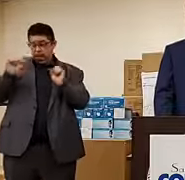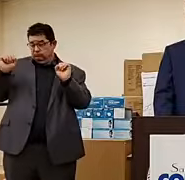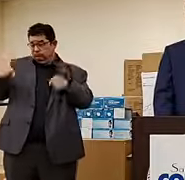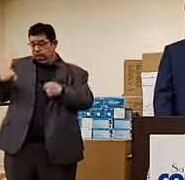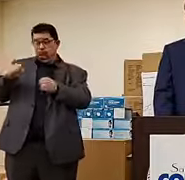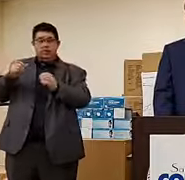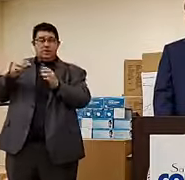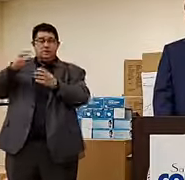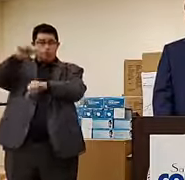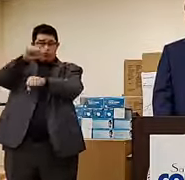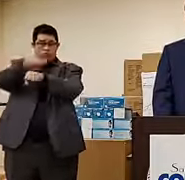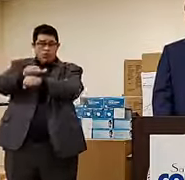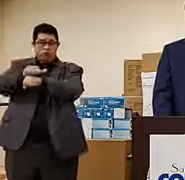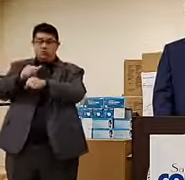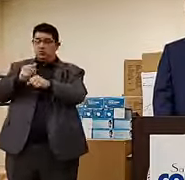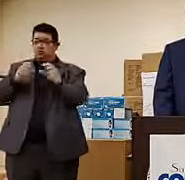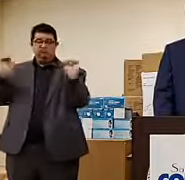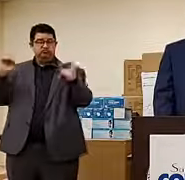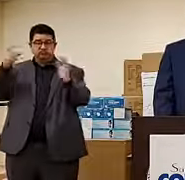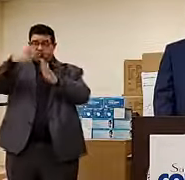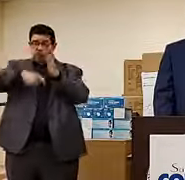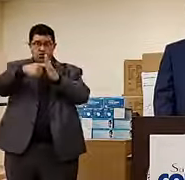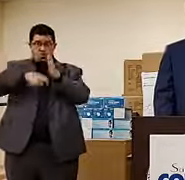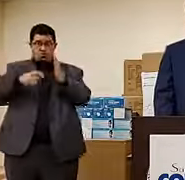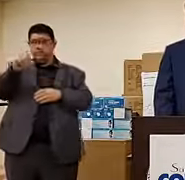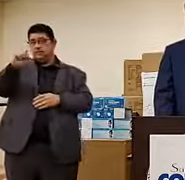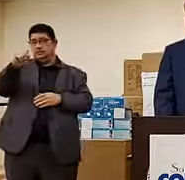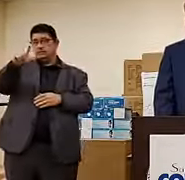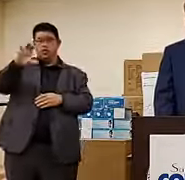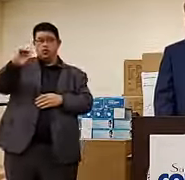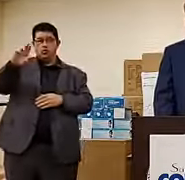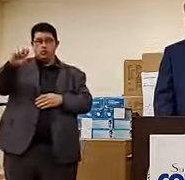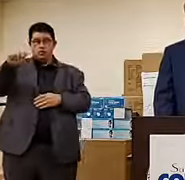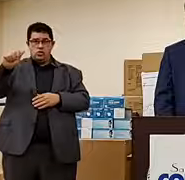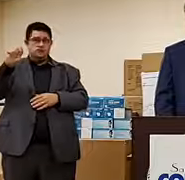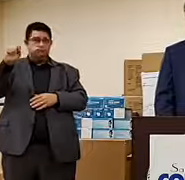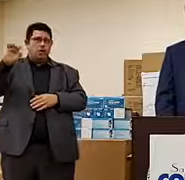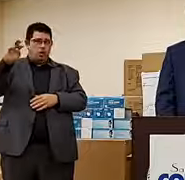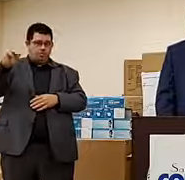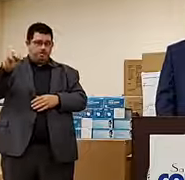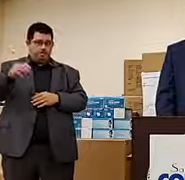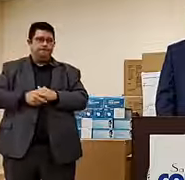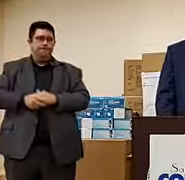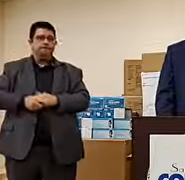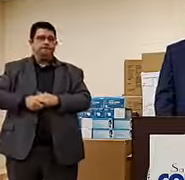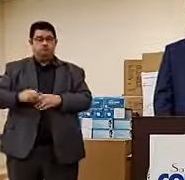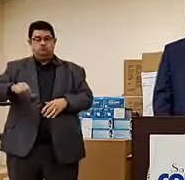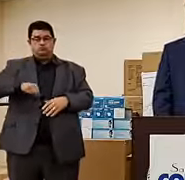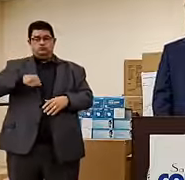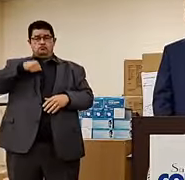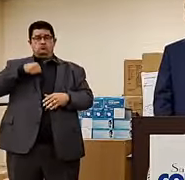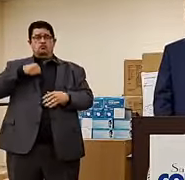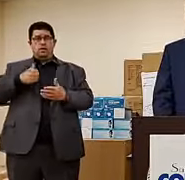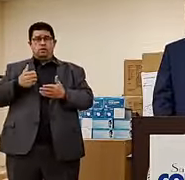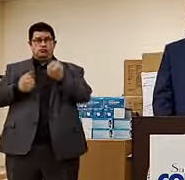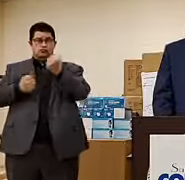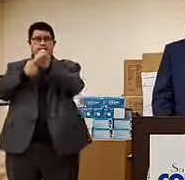cost through the St. Louis County Health Department at stlcorona.com. We're proud to support our safety net